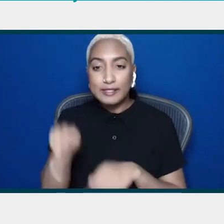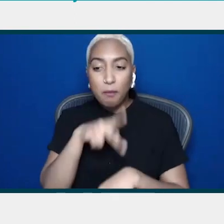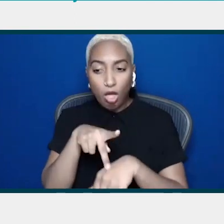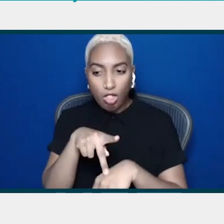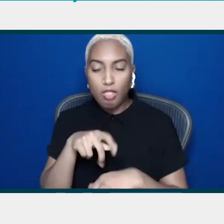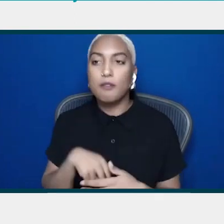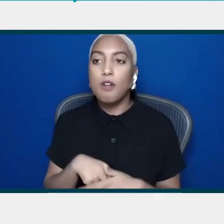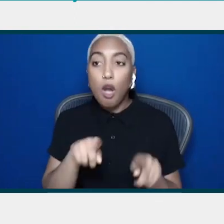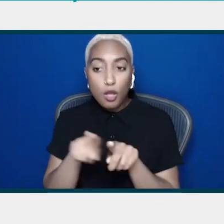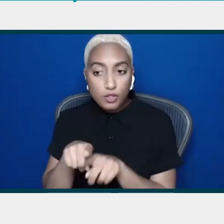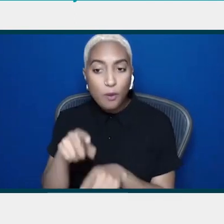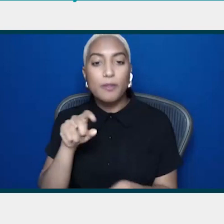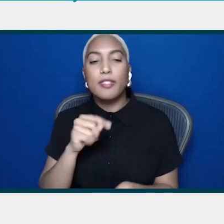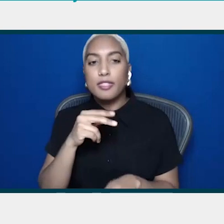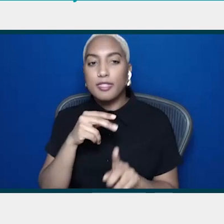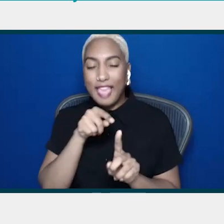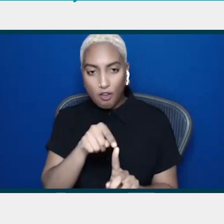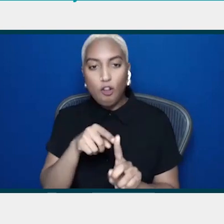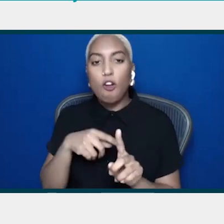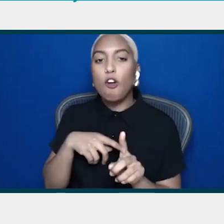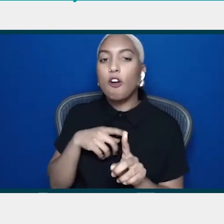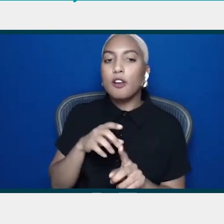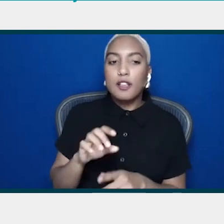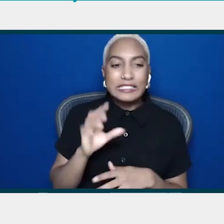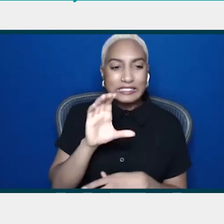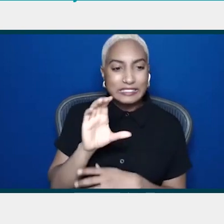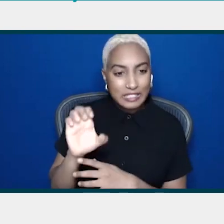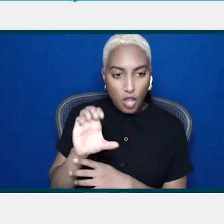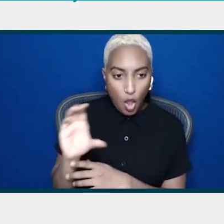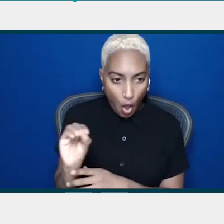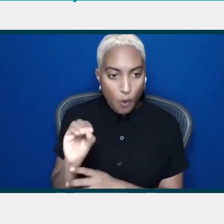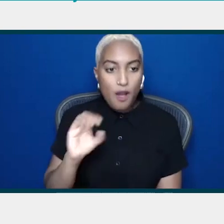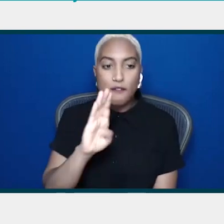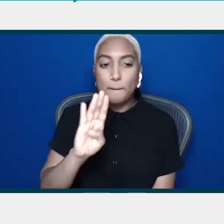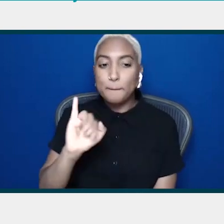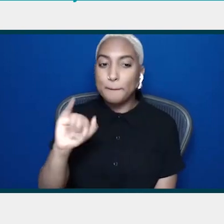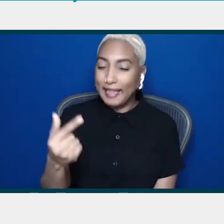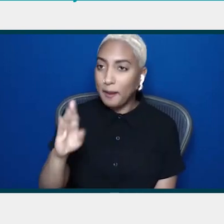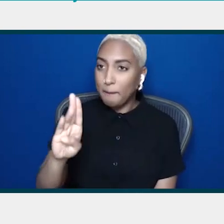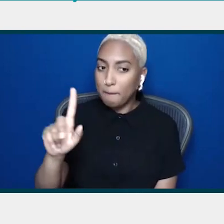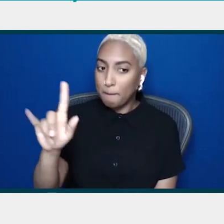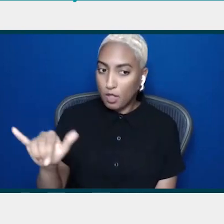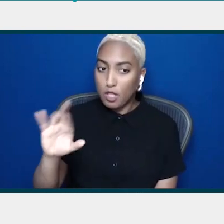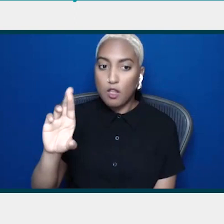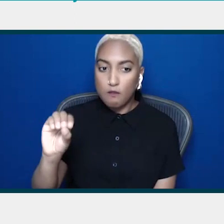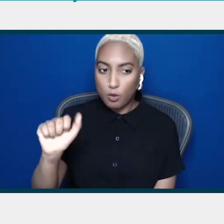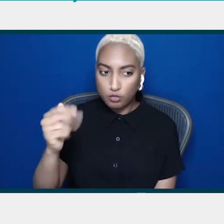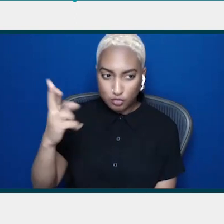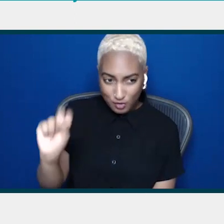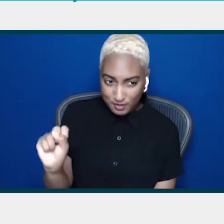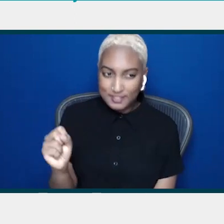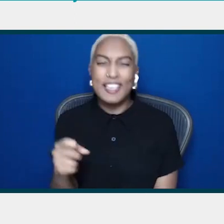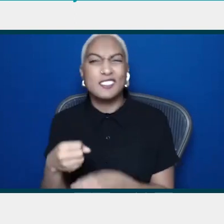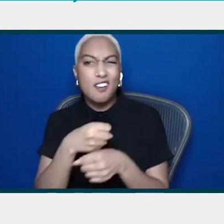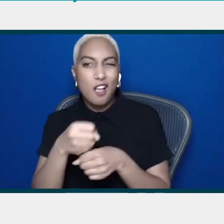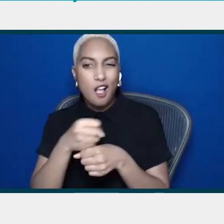also the CEO and co-founder of a boutique coffee roasting company, Big Bully Roasters, based in Sonoma County, California. If you're looking